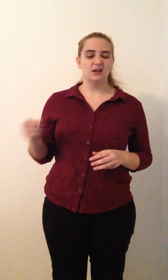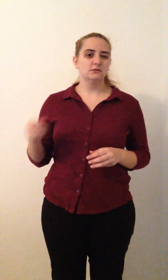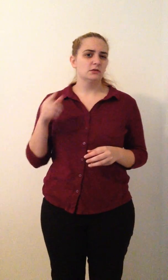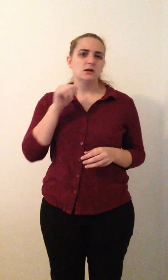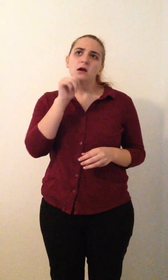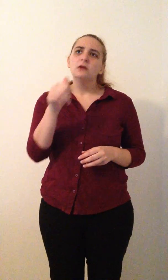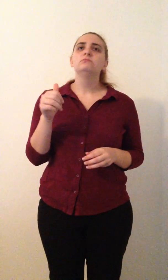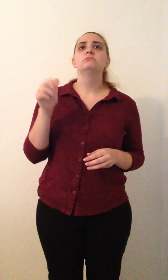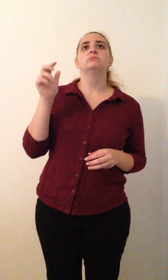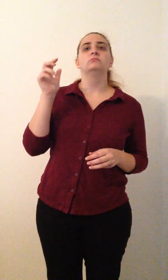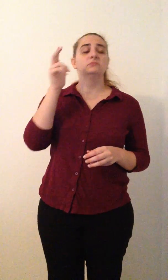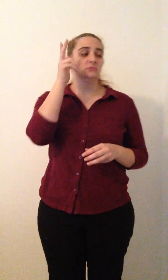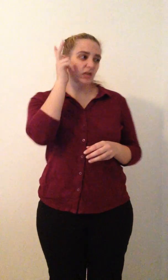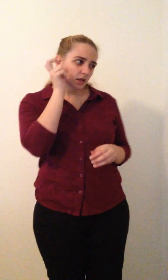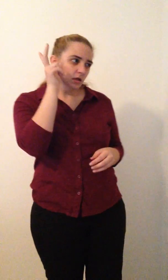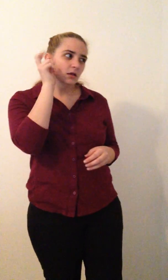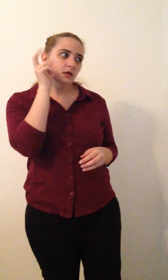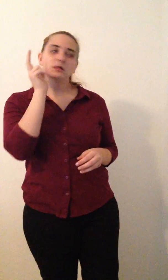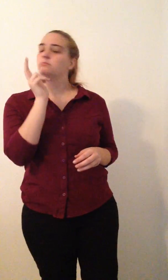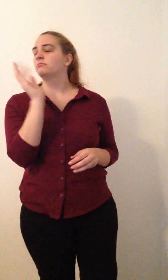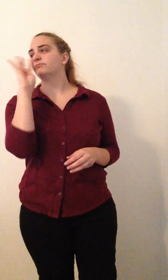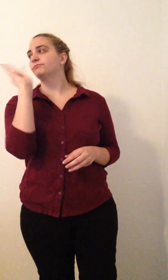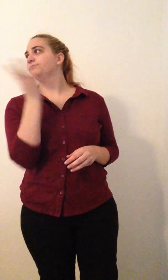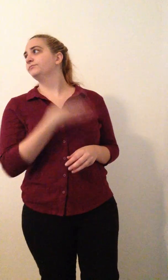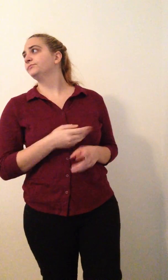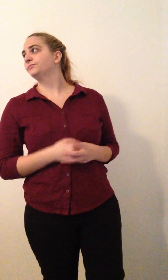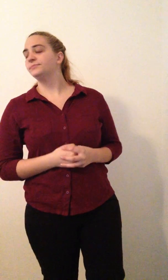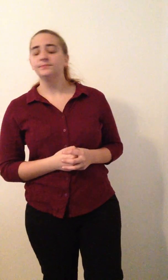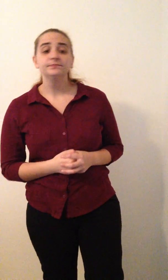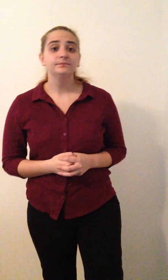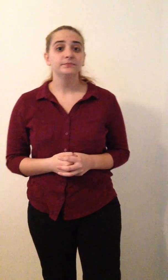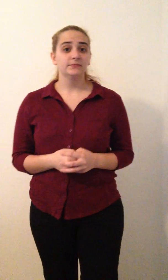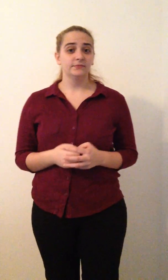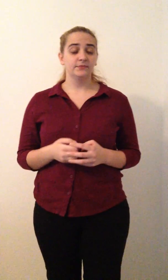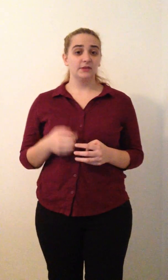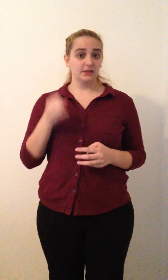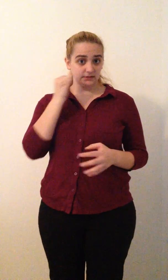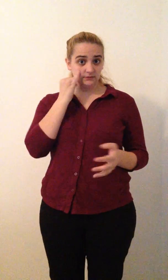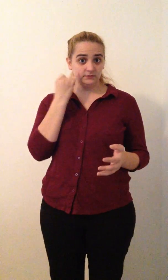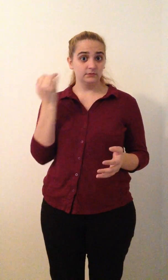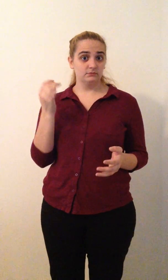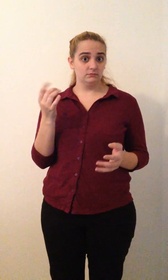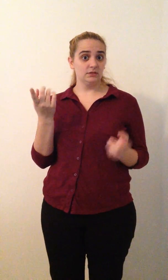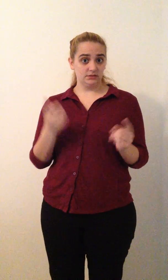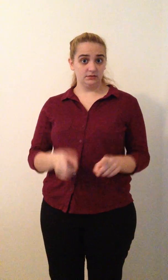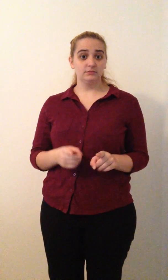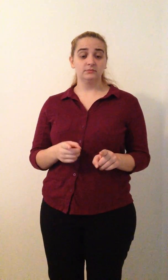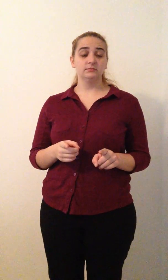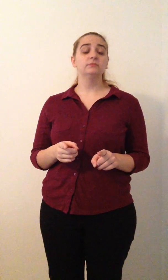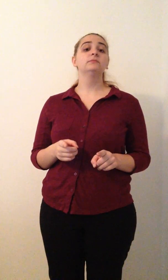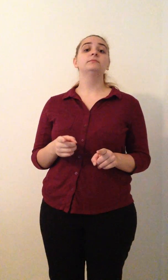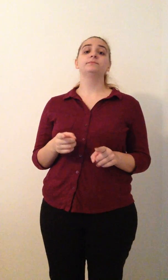we felt ignored, and that the love was conditional, if our parents were not